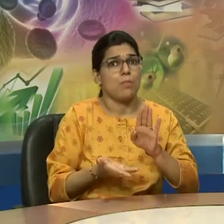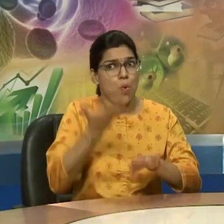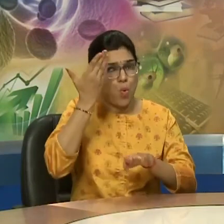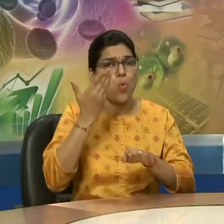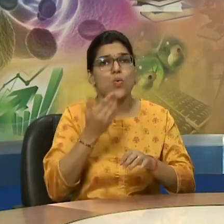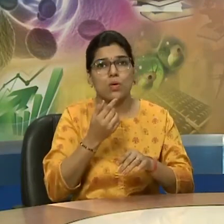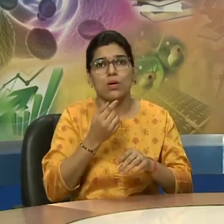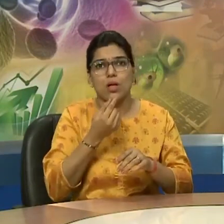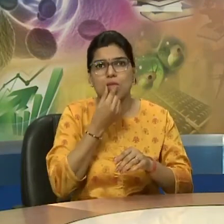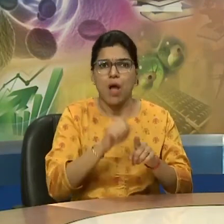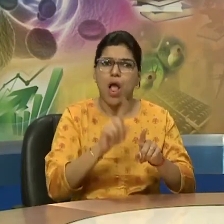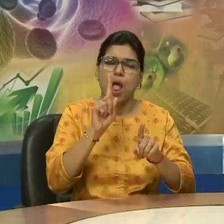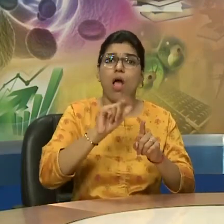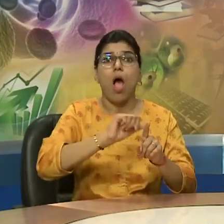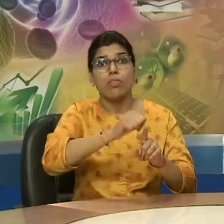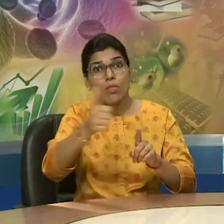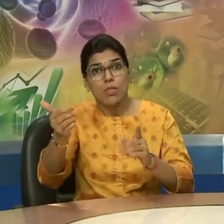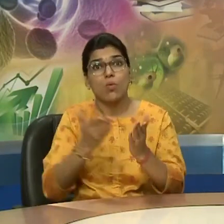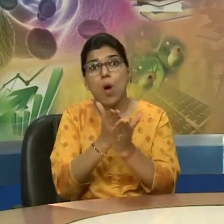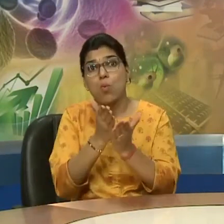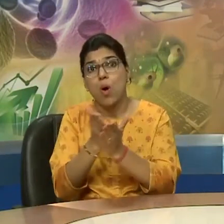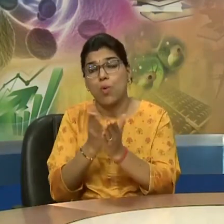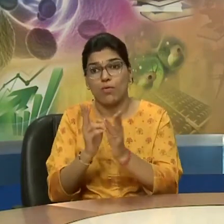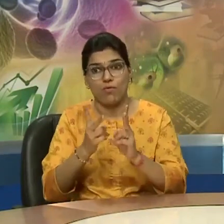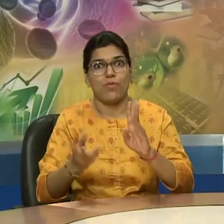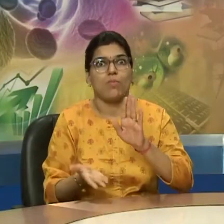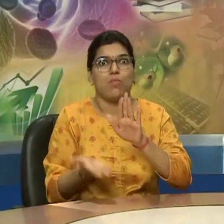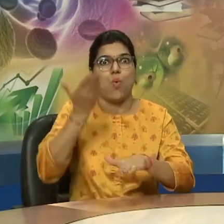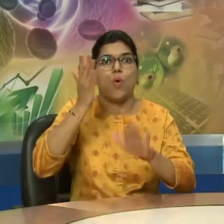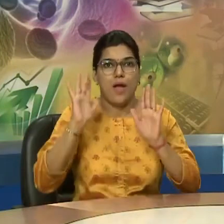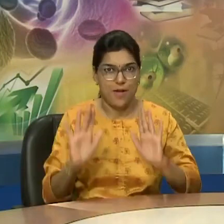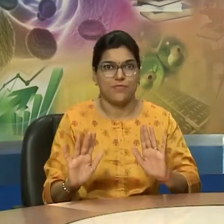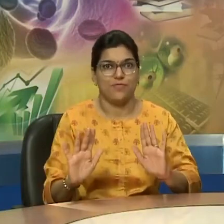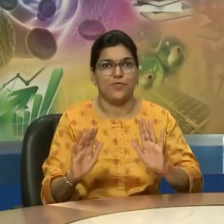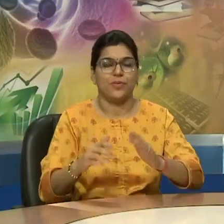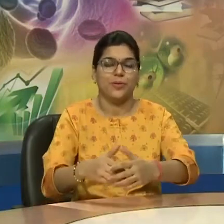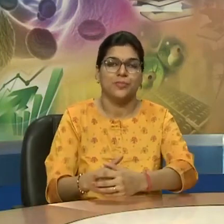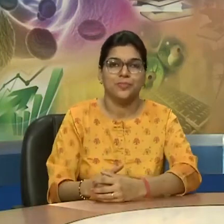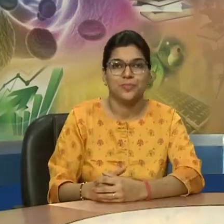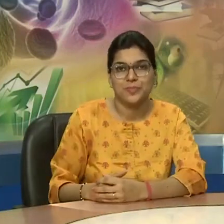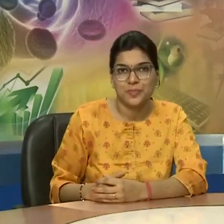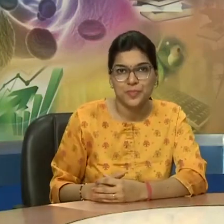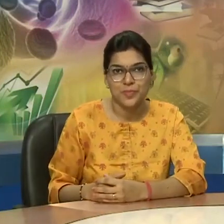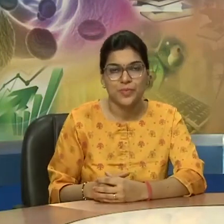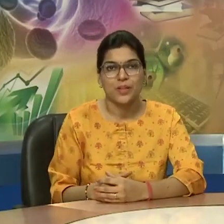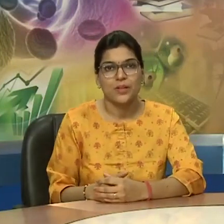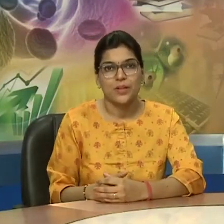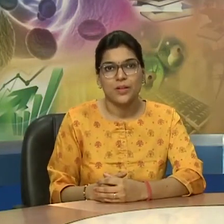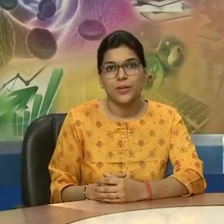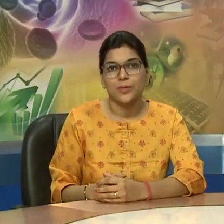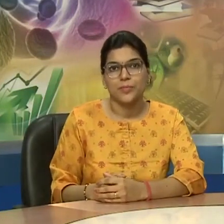It also increases the fertility of the soil.